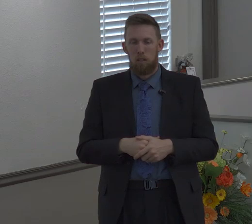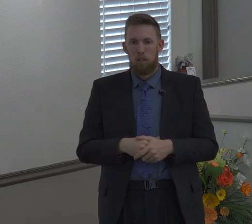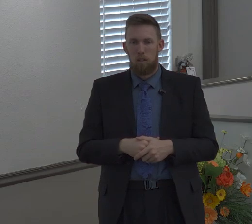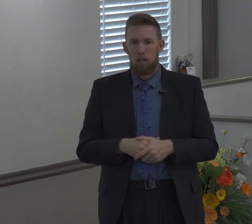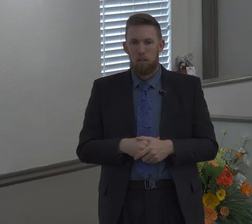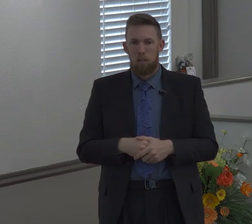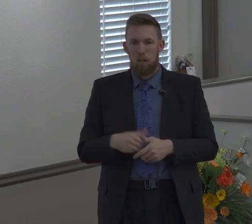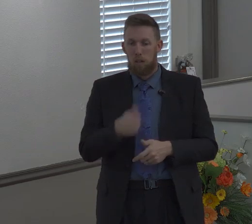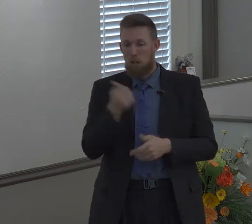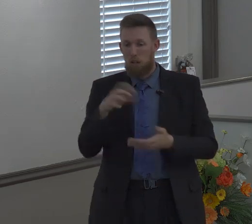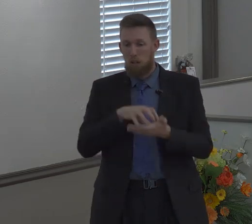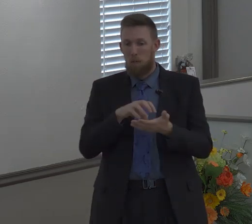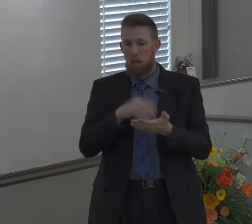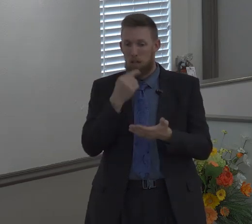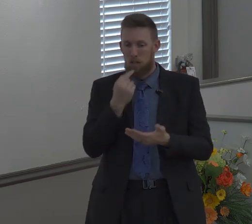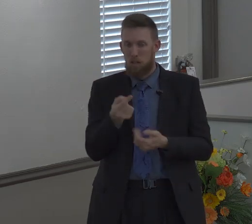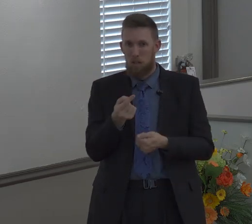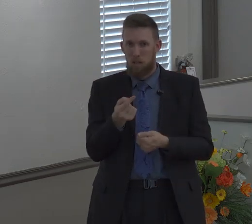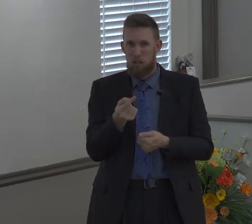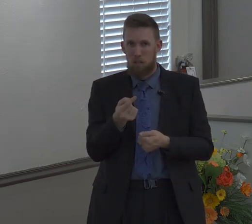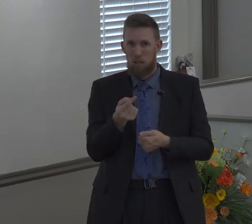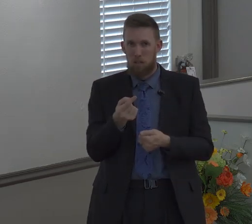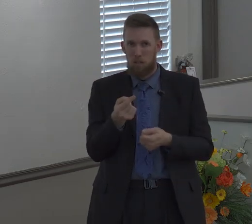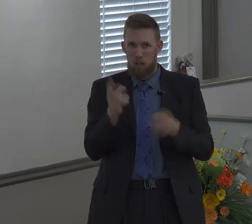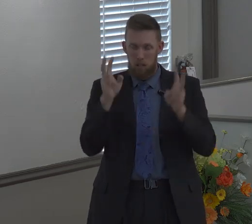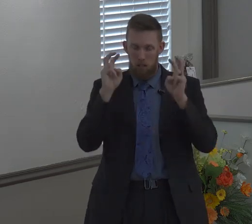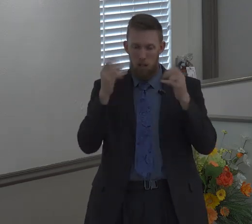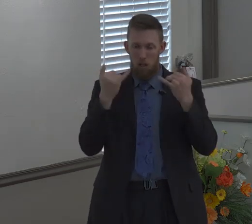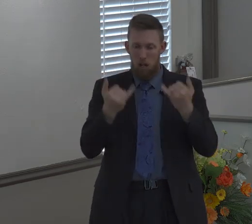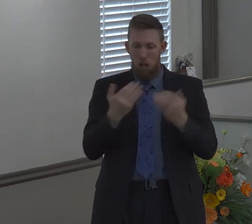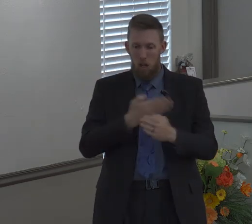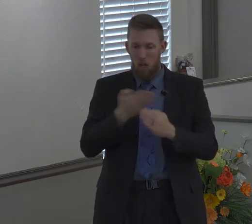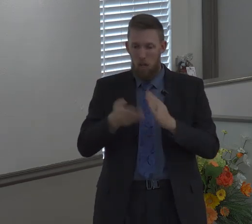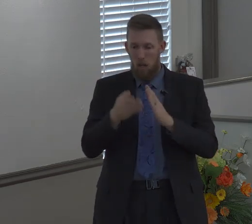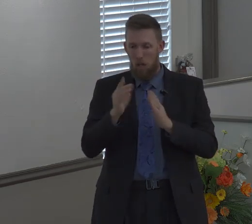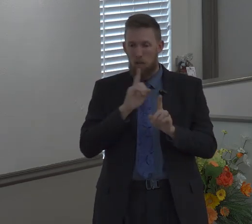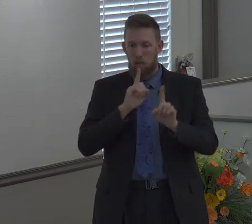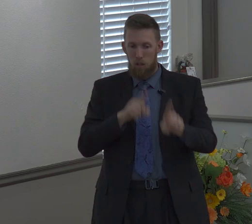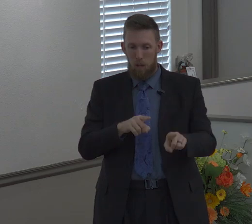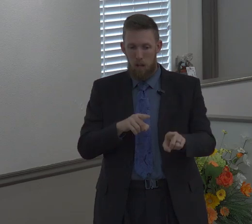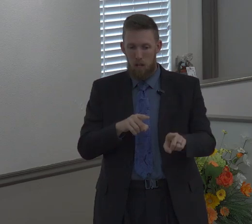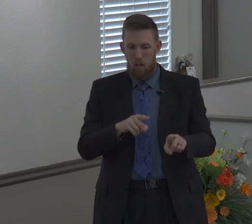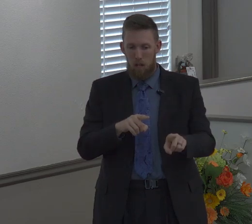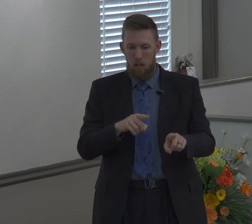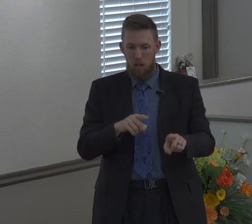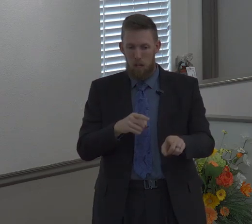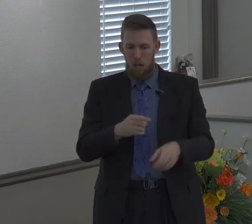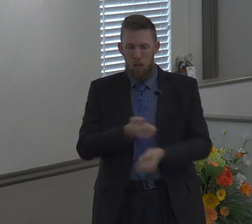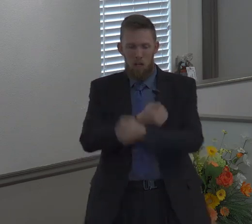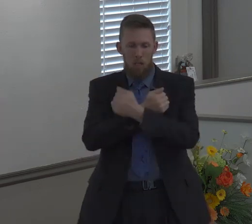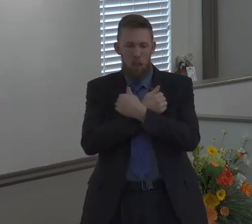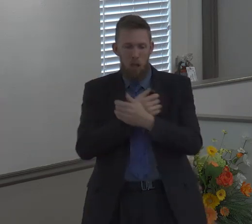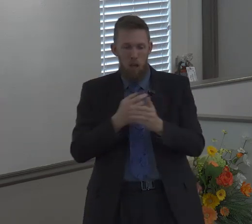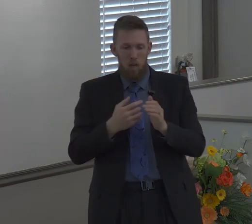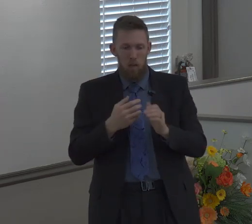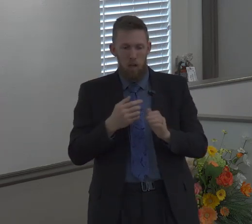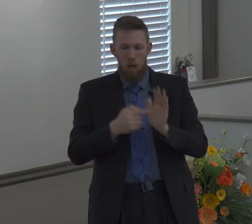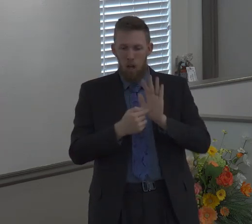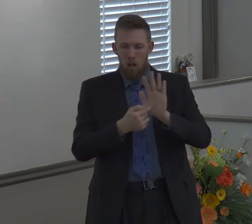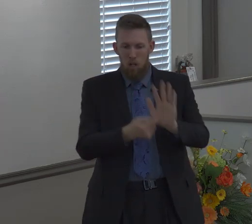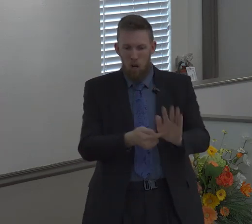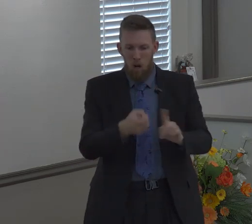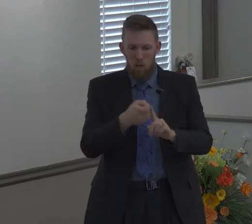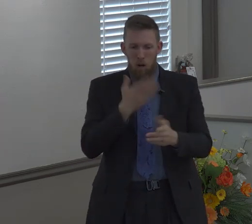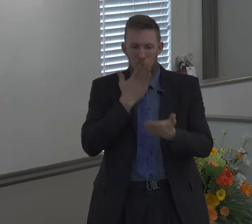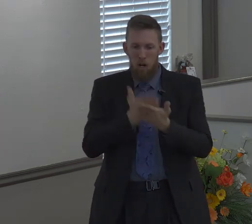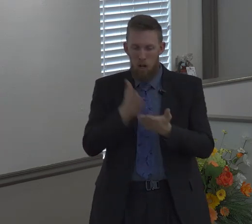deceiver. 1 Timothy chapter 1, verse 5, it says, now the end of the commandment is charity out of a pure heart and of a